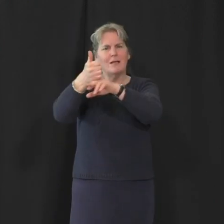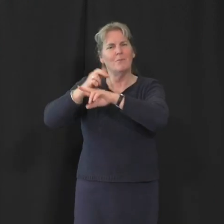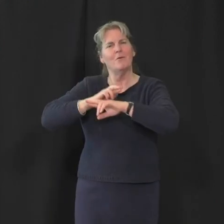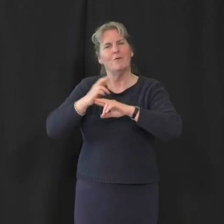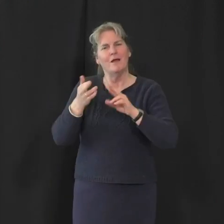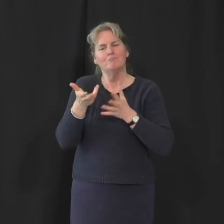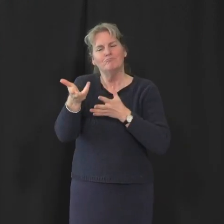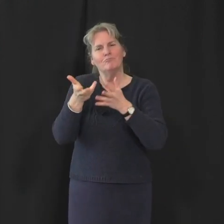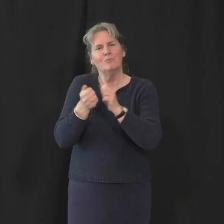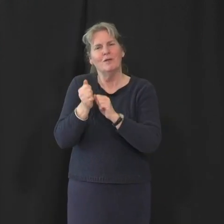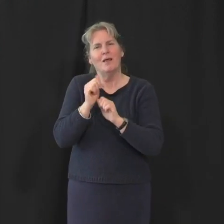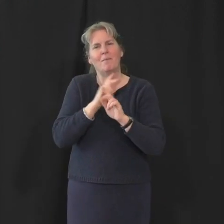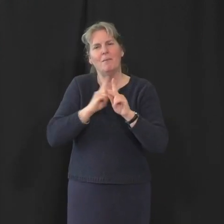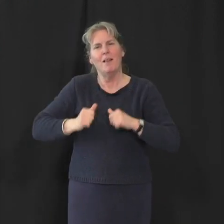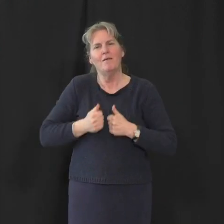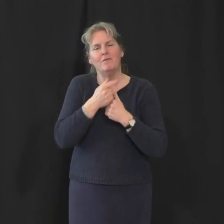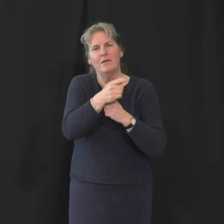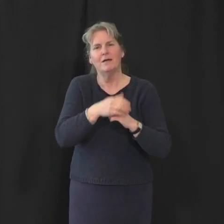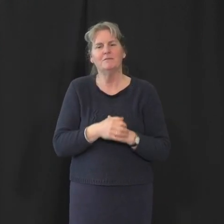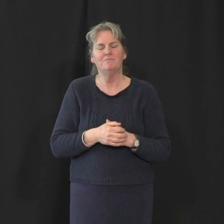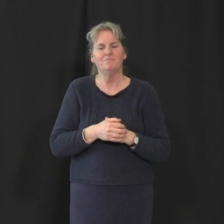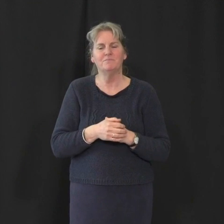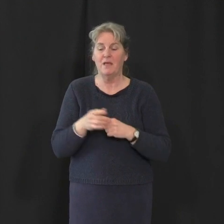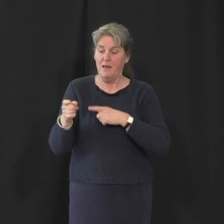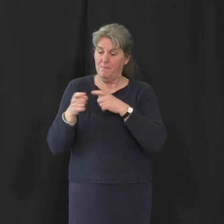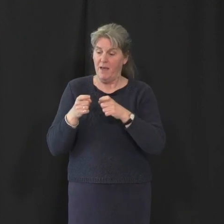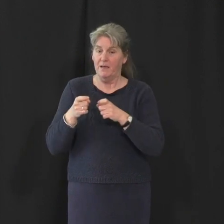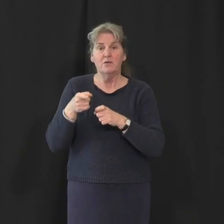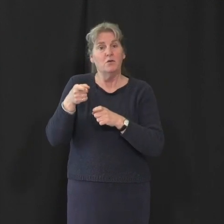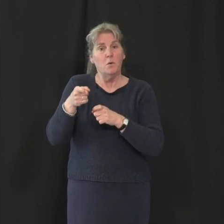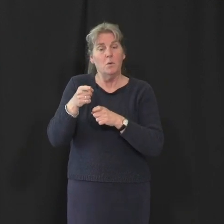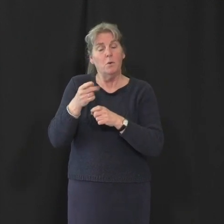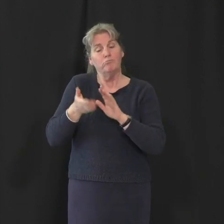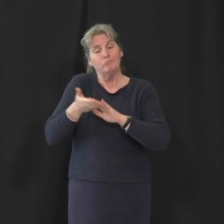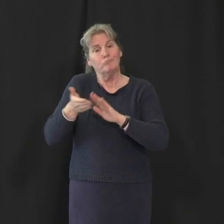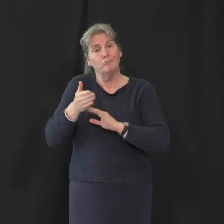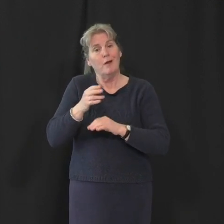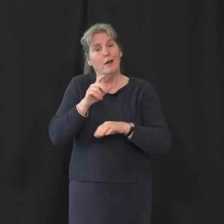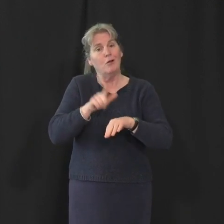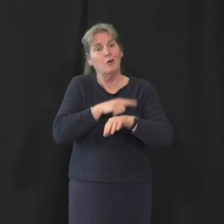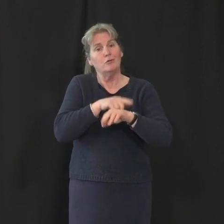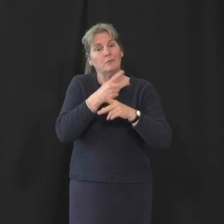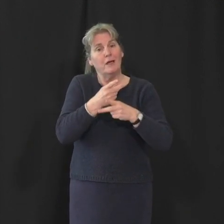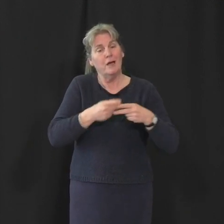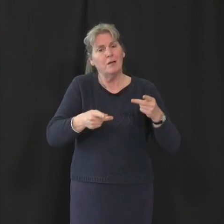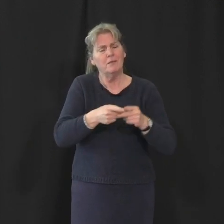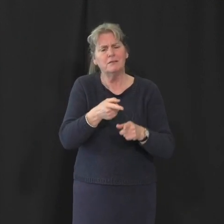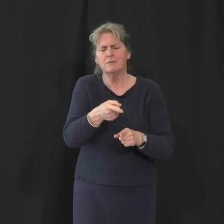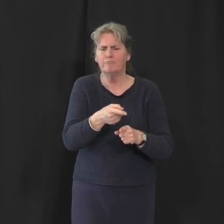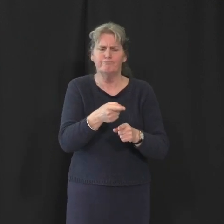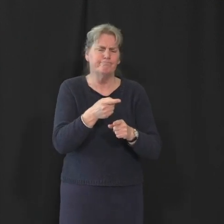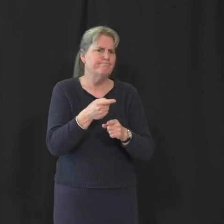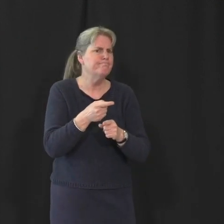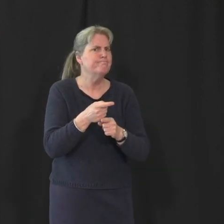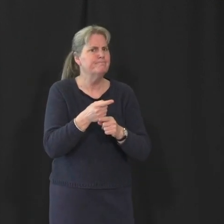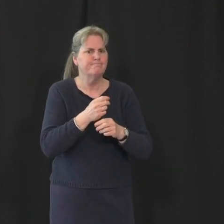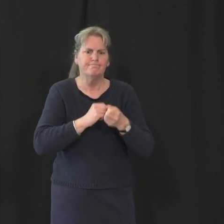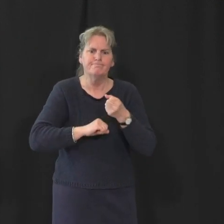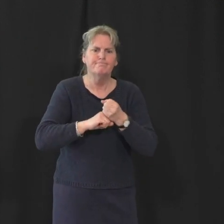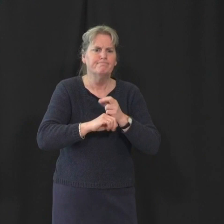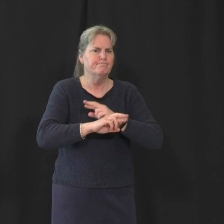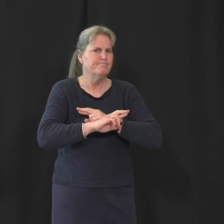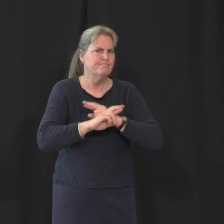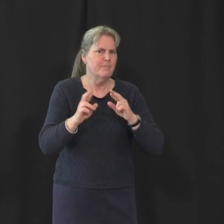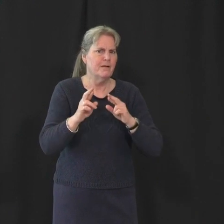The employees managing these facilities are very committed to the well-being of the residents. Staff